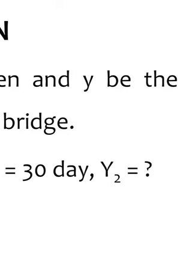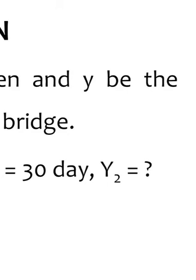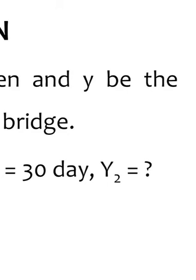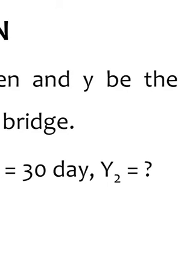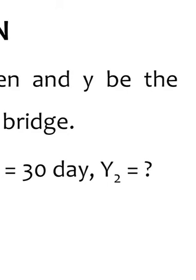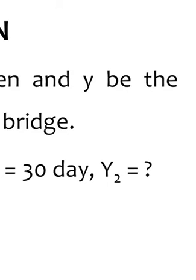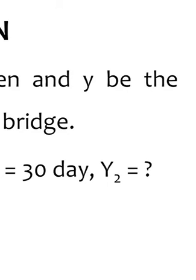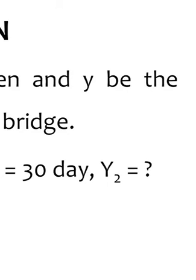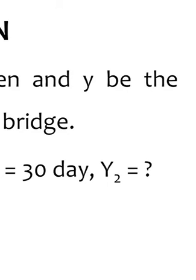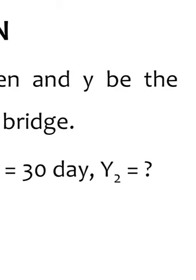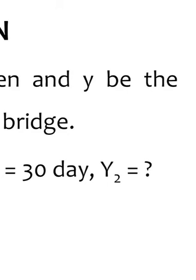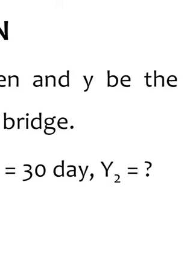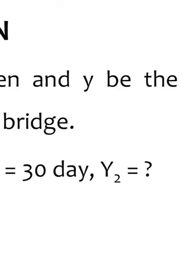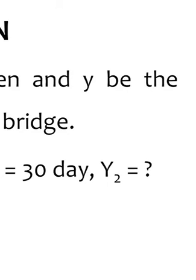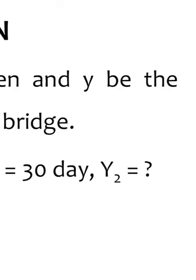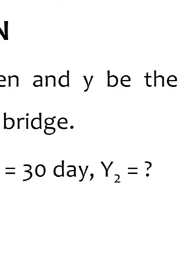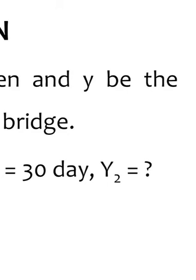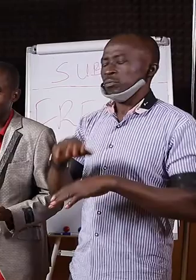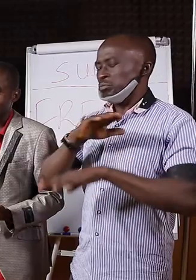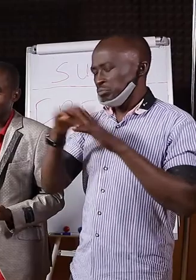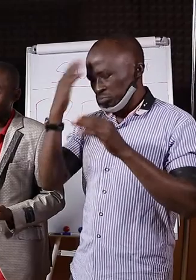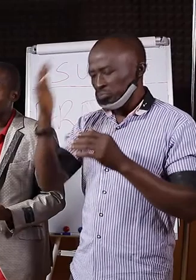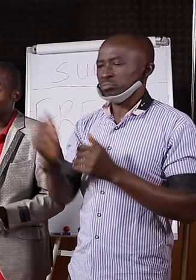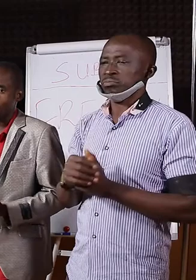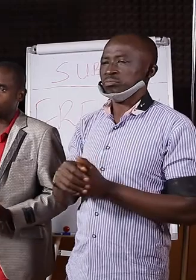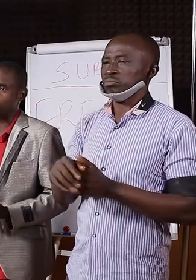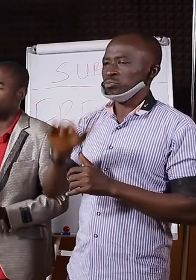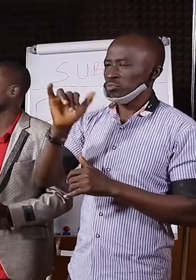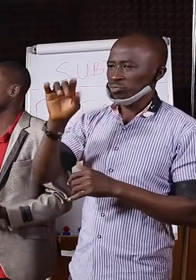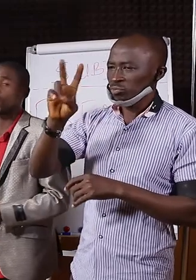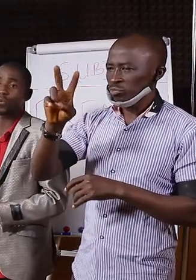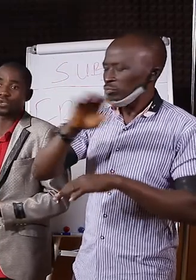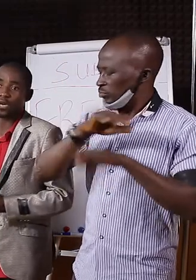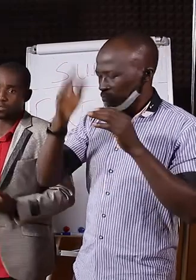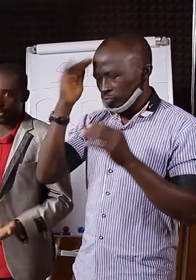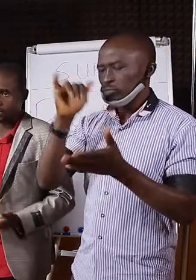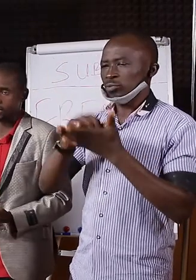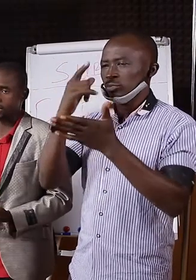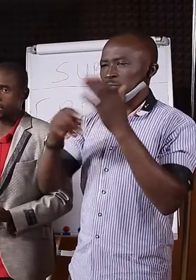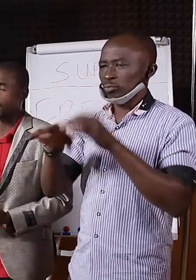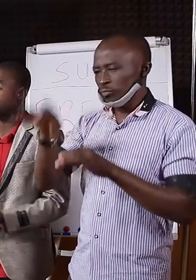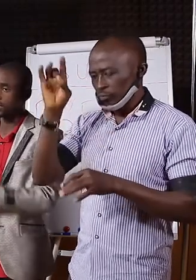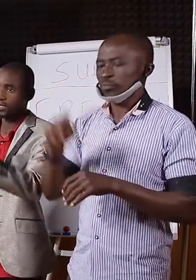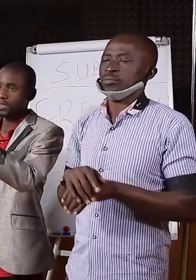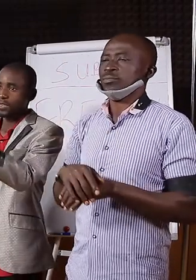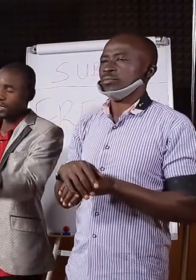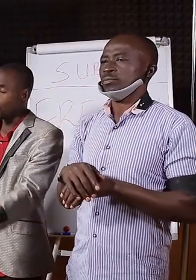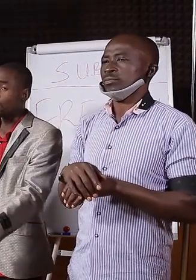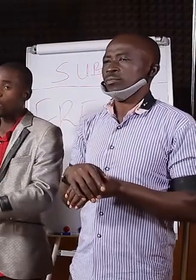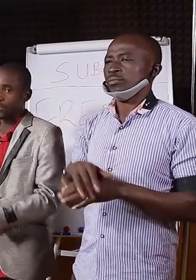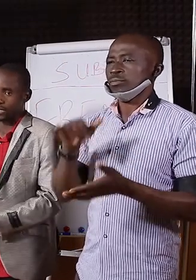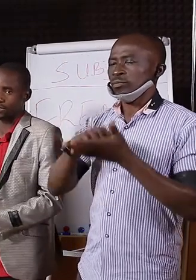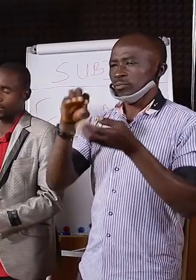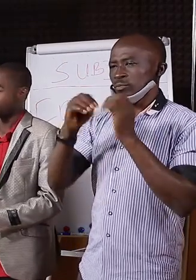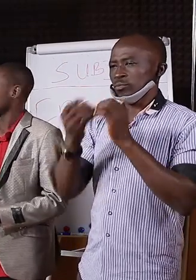days, then y2 is unknown. We don't know y2 is what we are going to calculate, that is